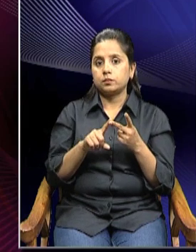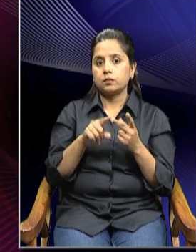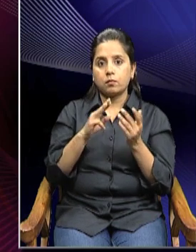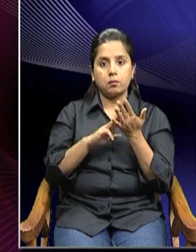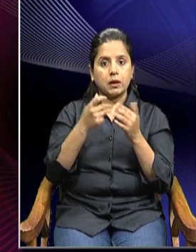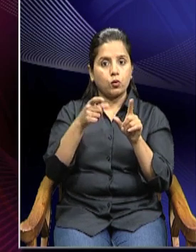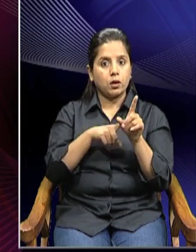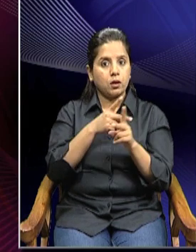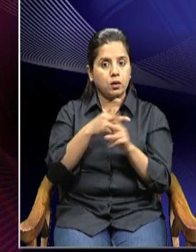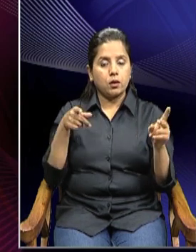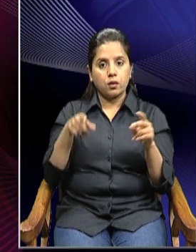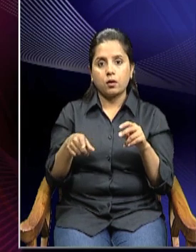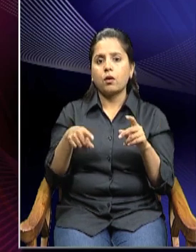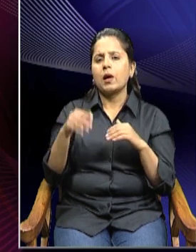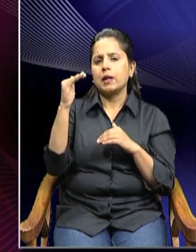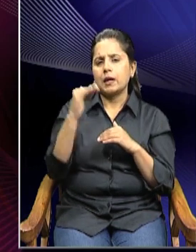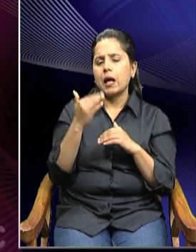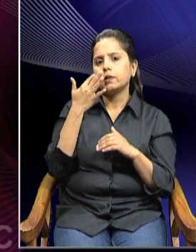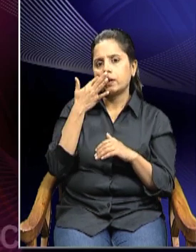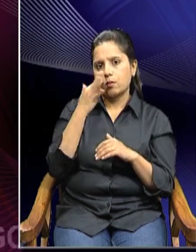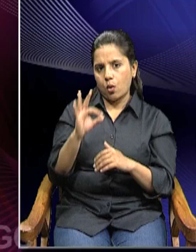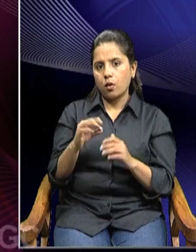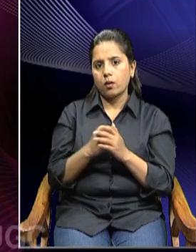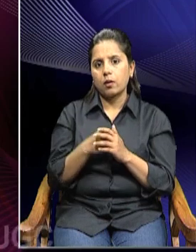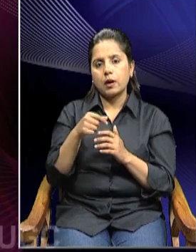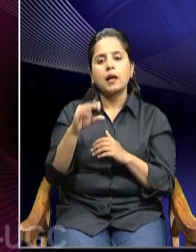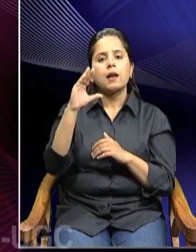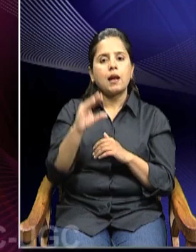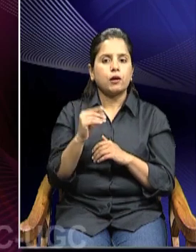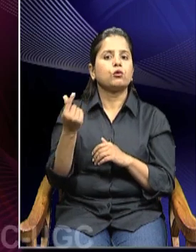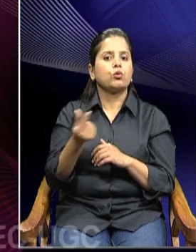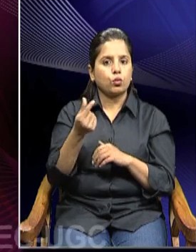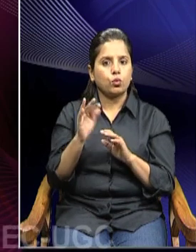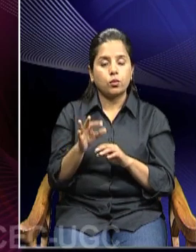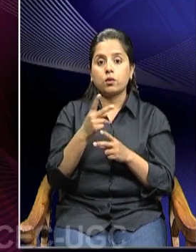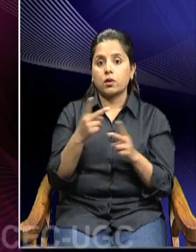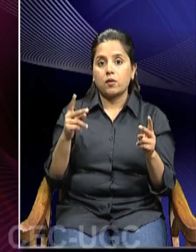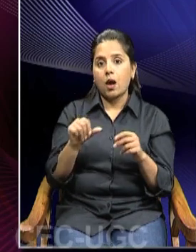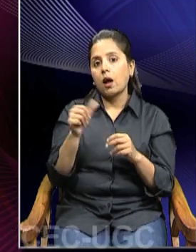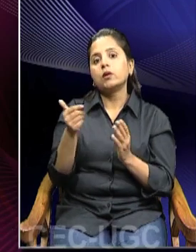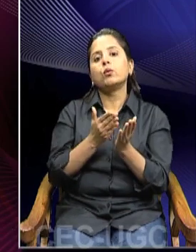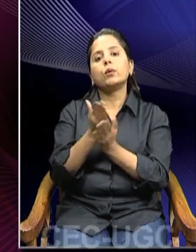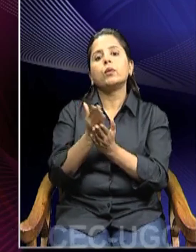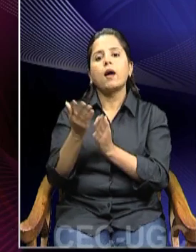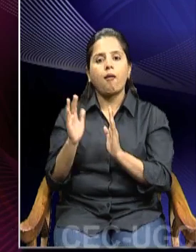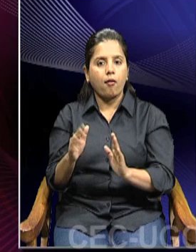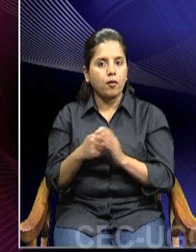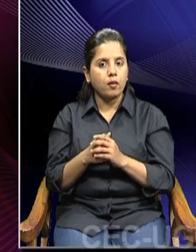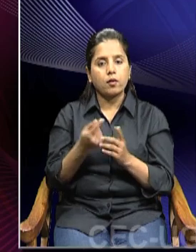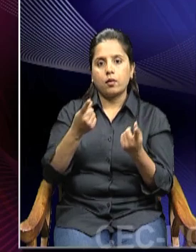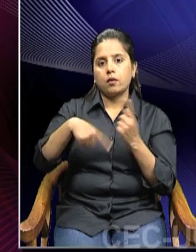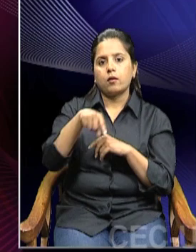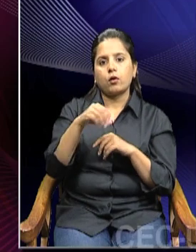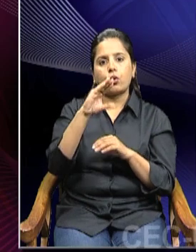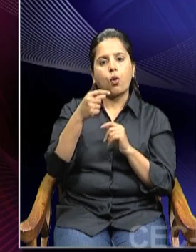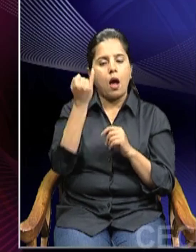military force is of less importance, less use. There are various other ways. So, that is the